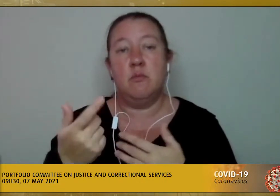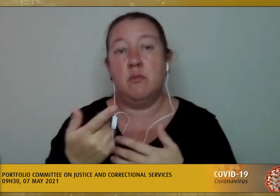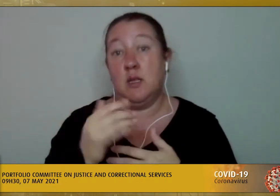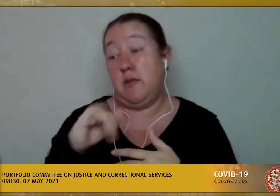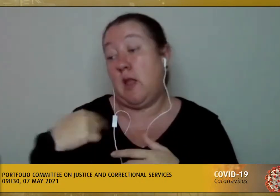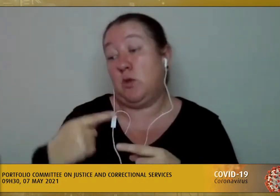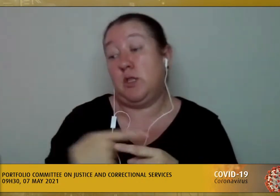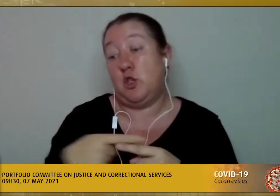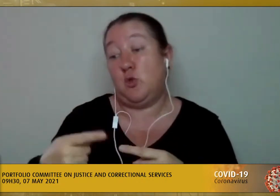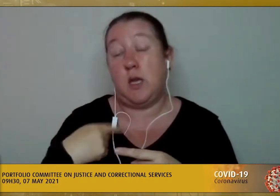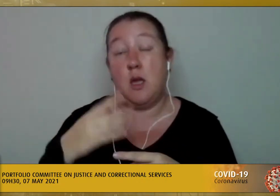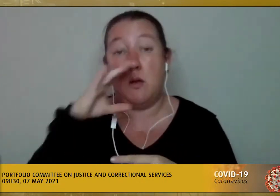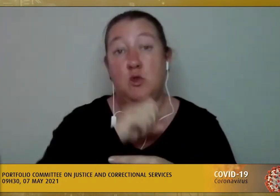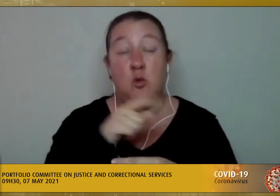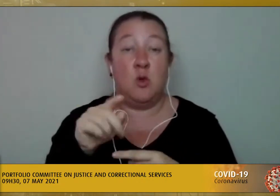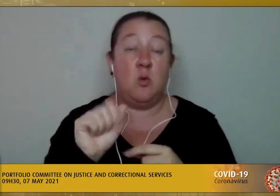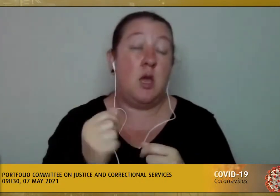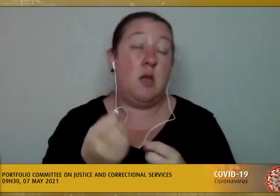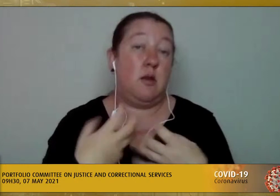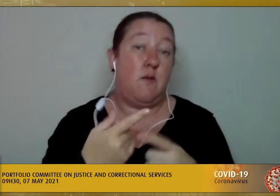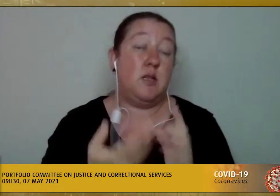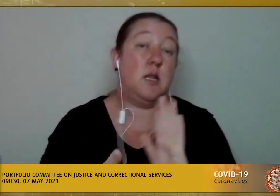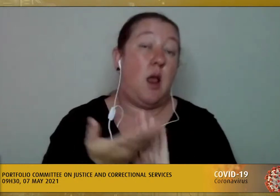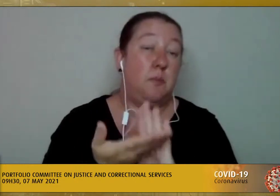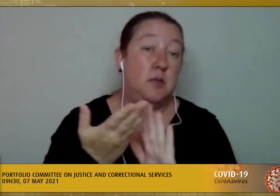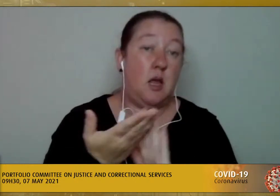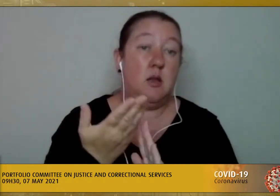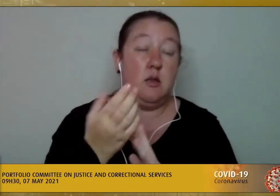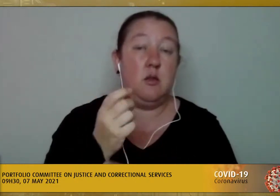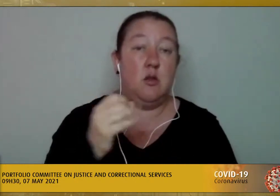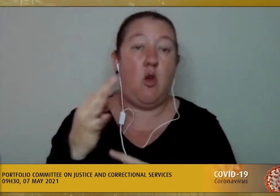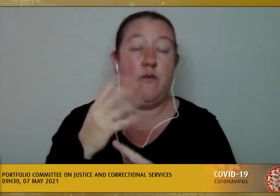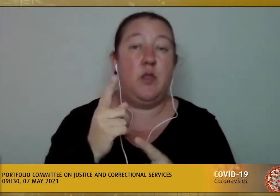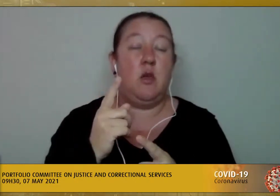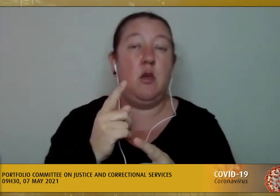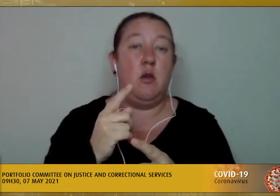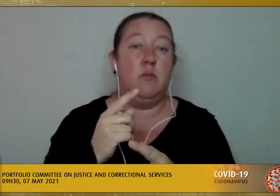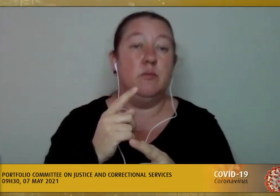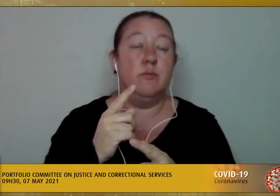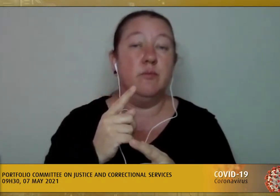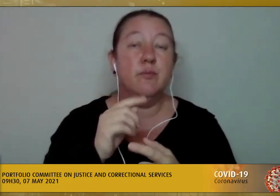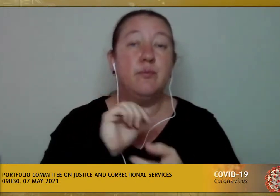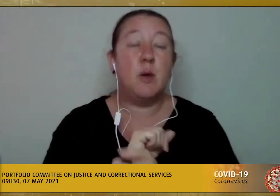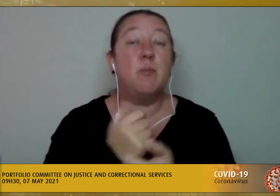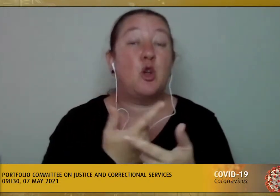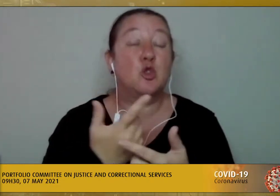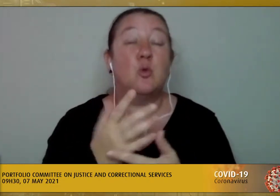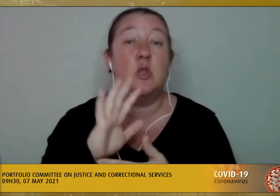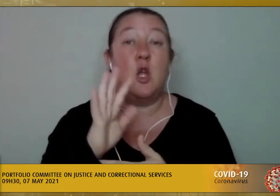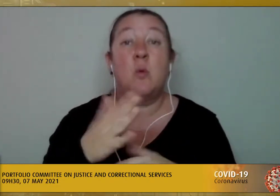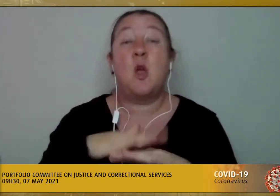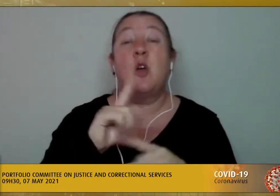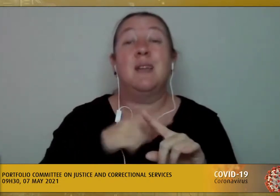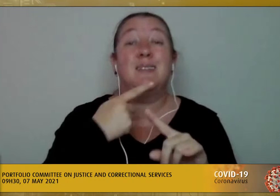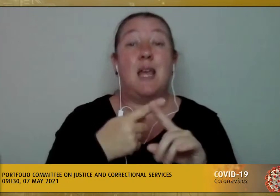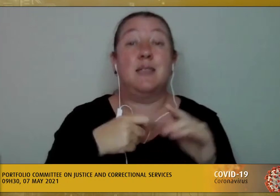was this week and I presume you could give us an update of the prosecuting prosecution that could be on tax